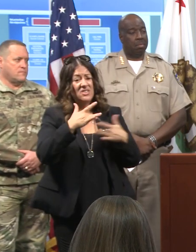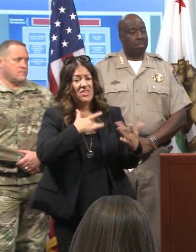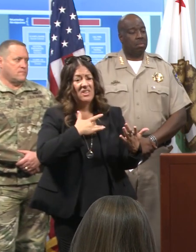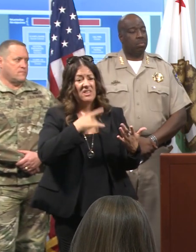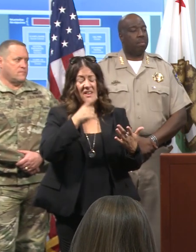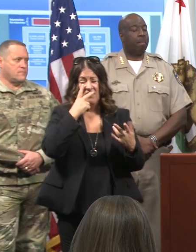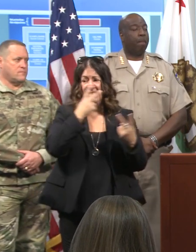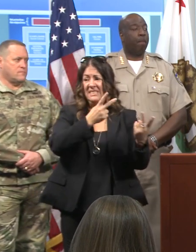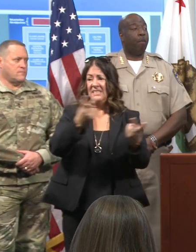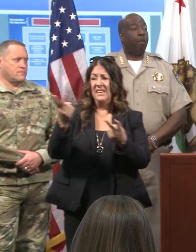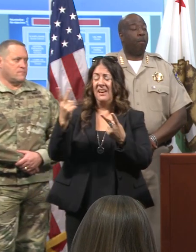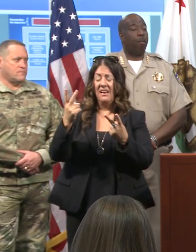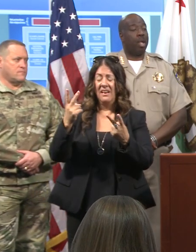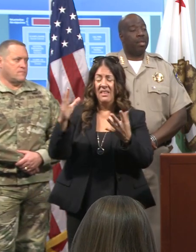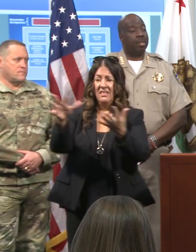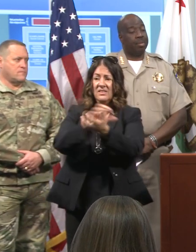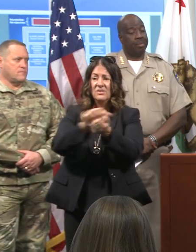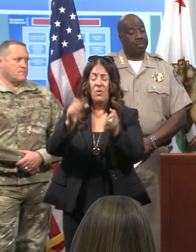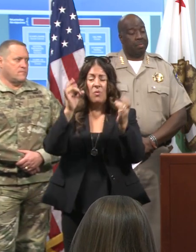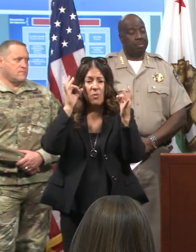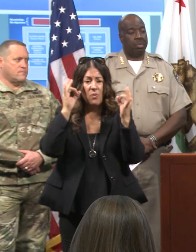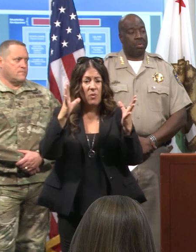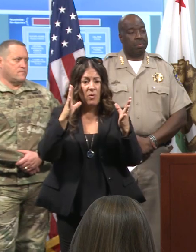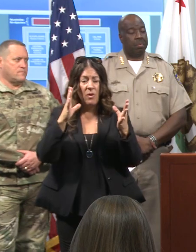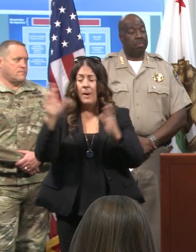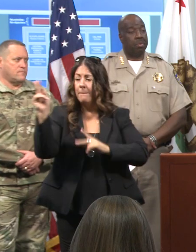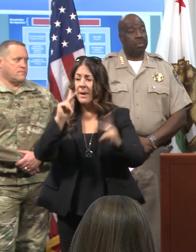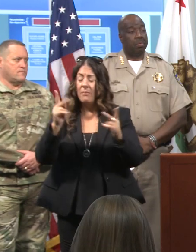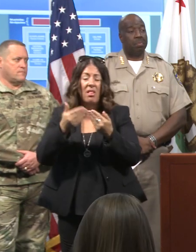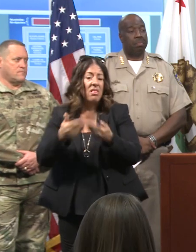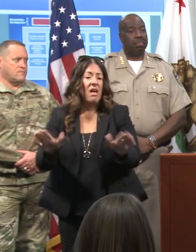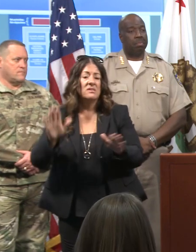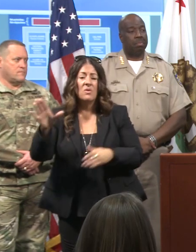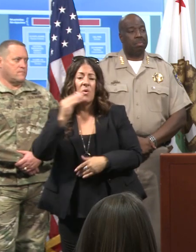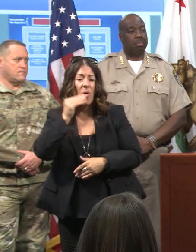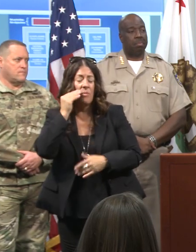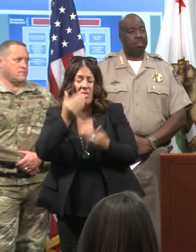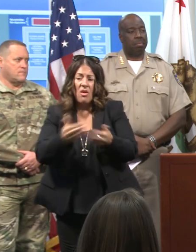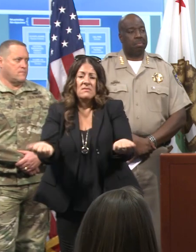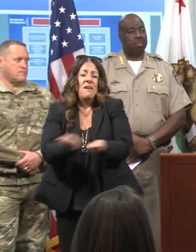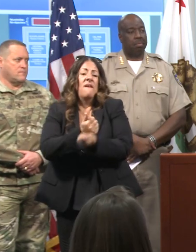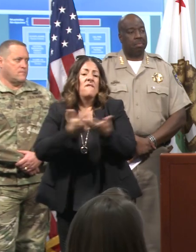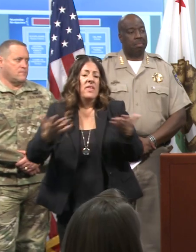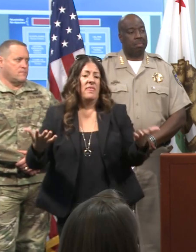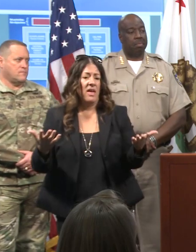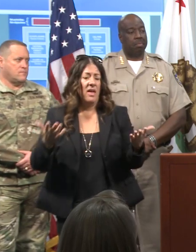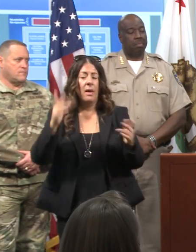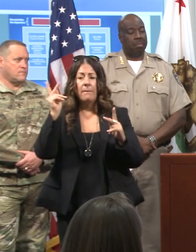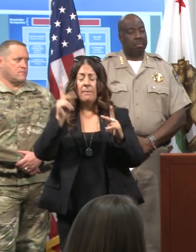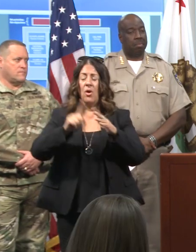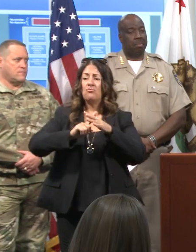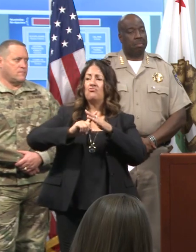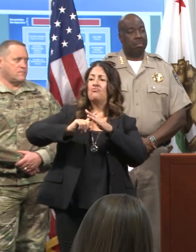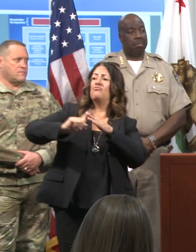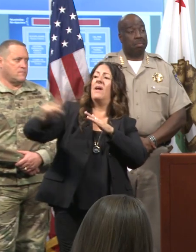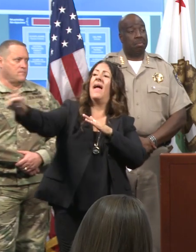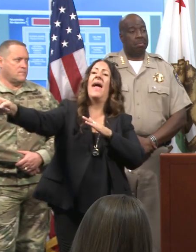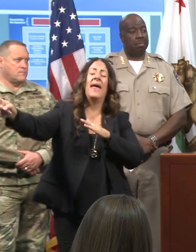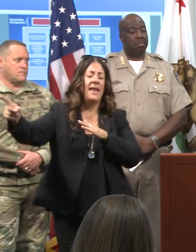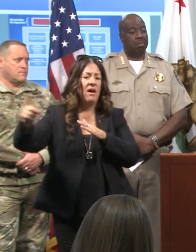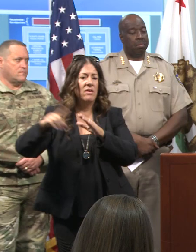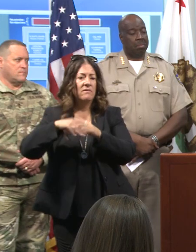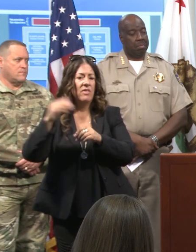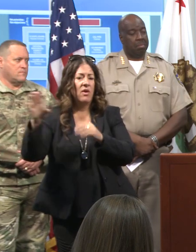the destruction, you know, it's literally like it exploded. These people ran out of their homes literally with